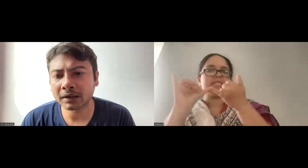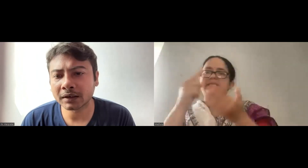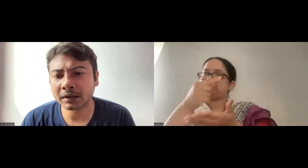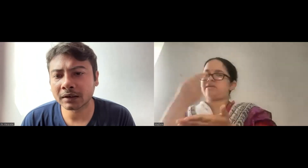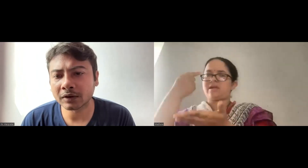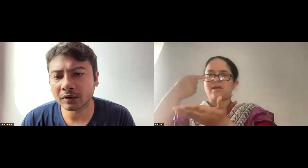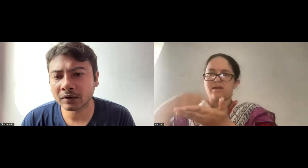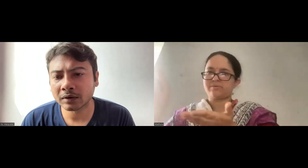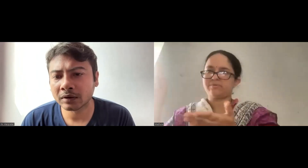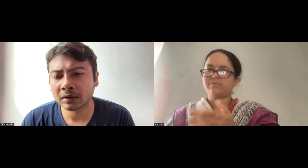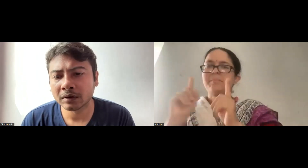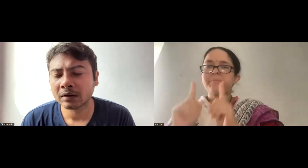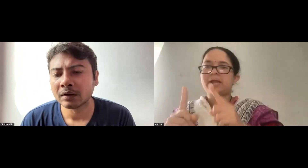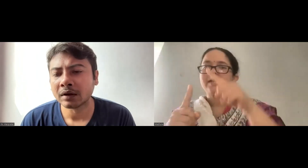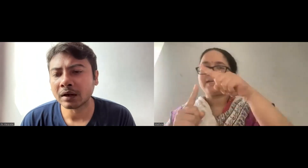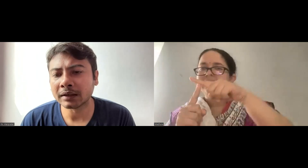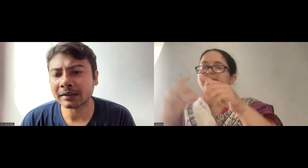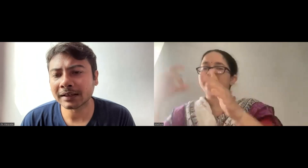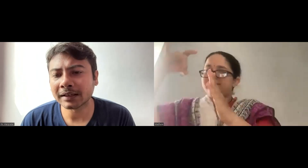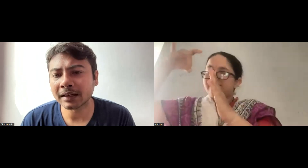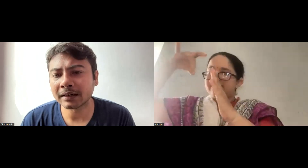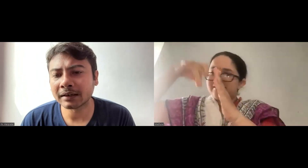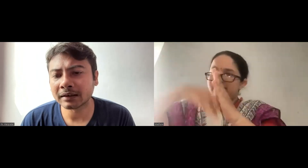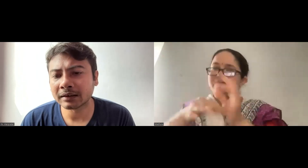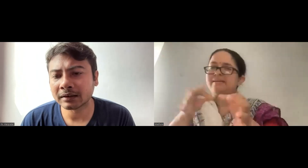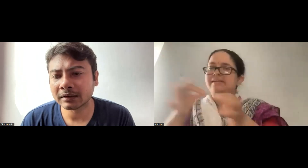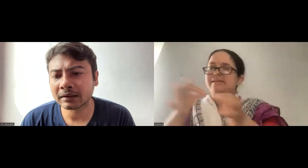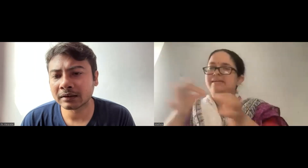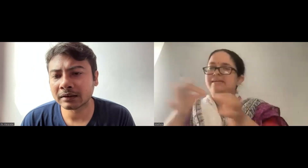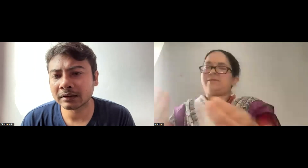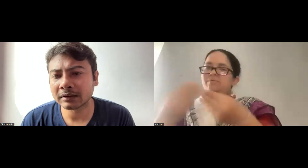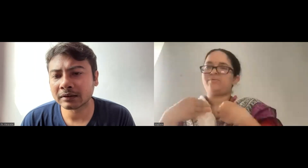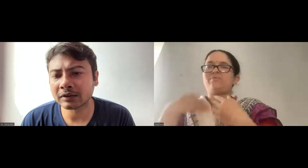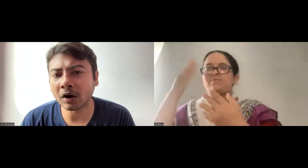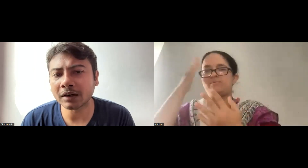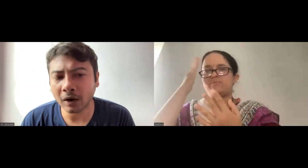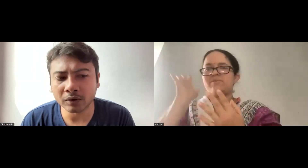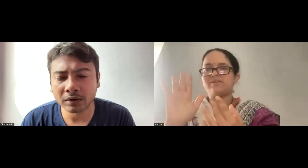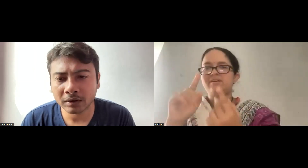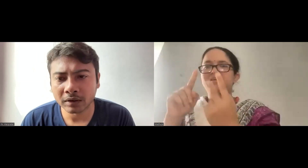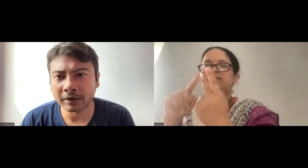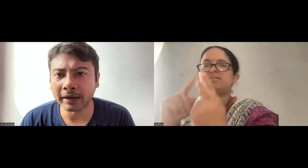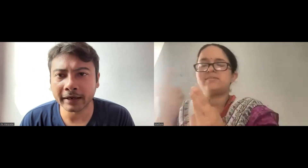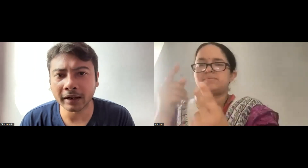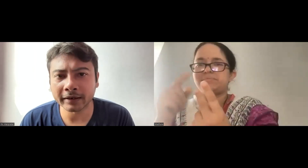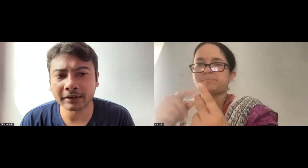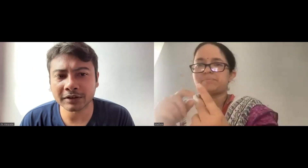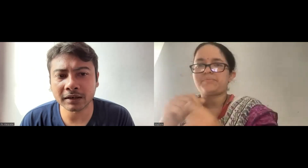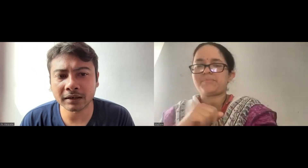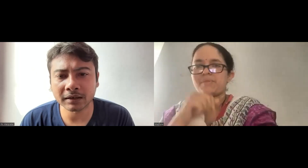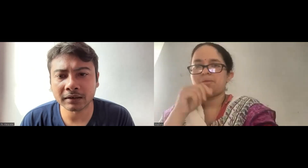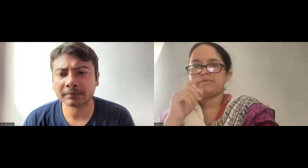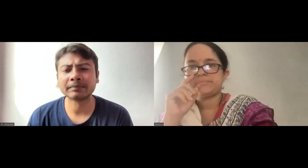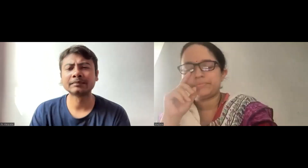coffee, you know, they say that it's not allowed. Yeah, in